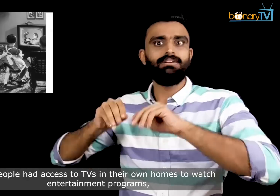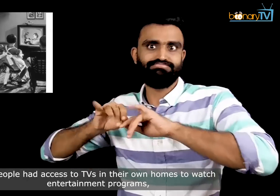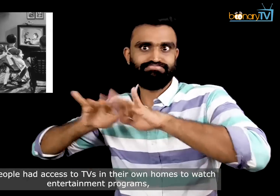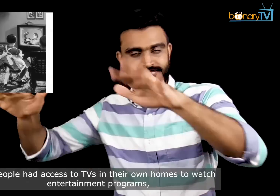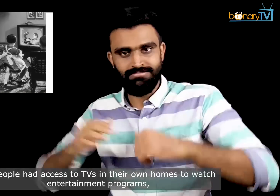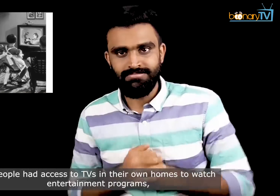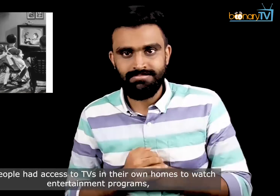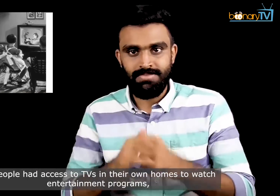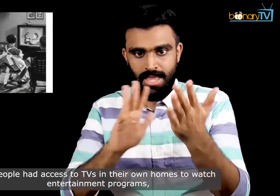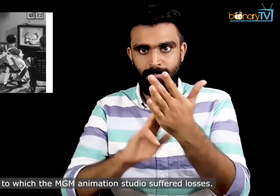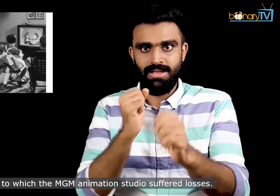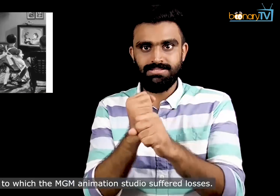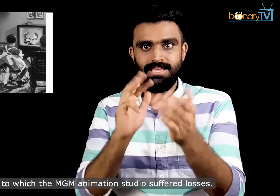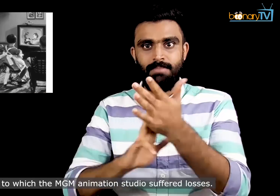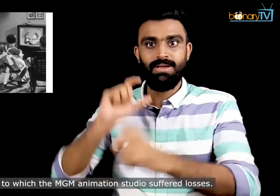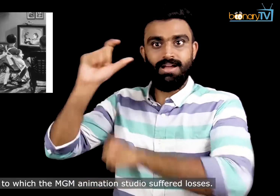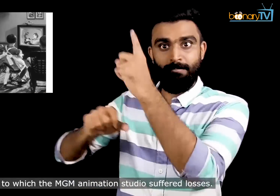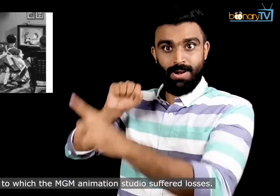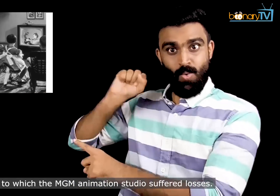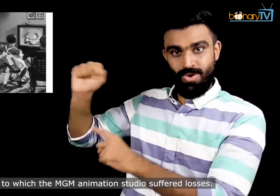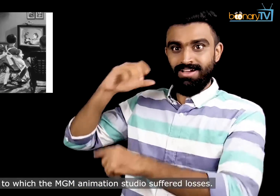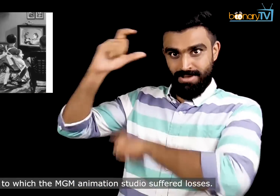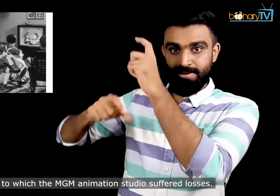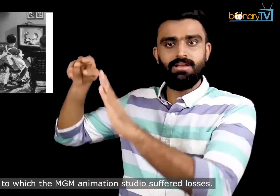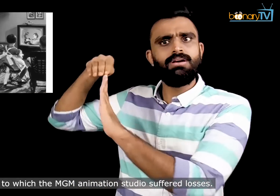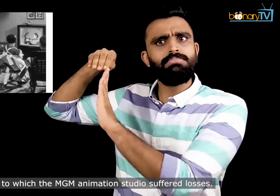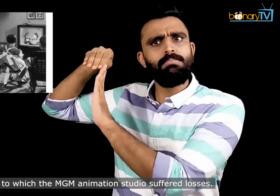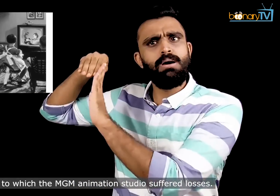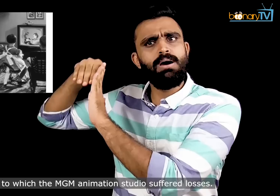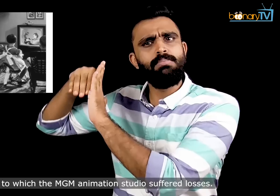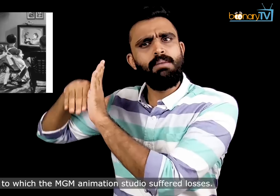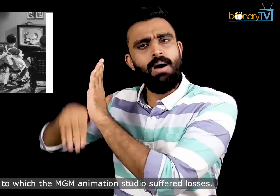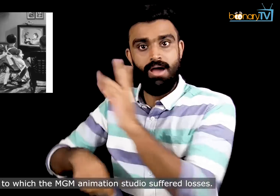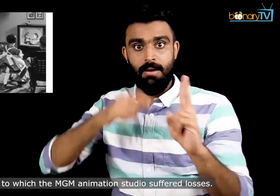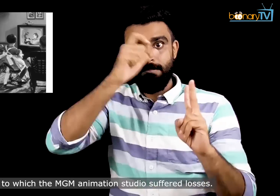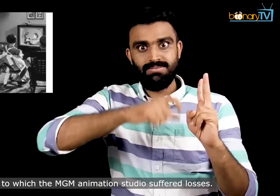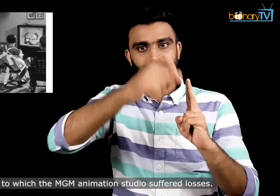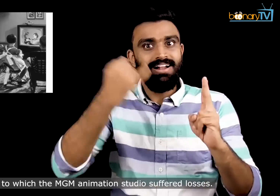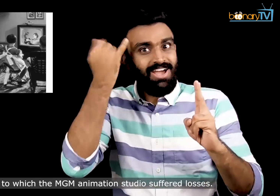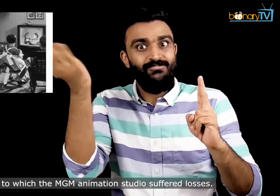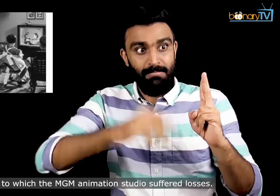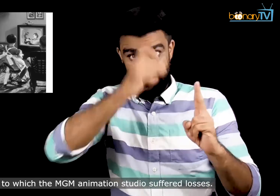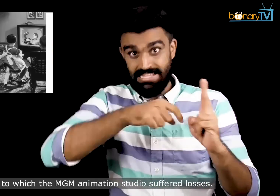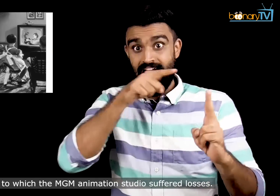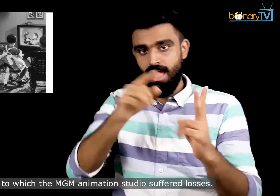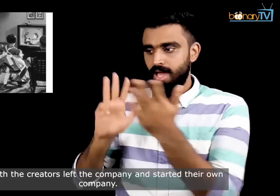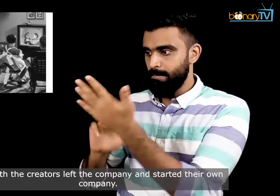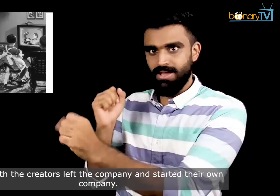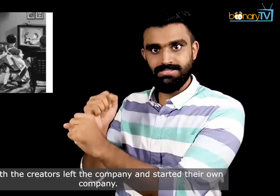entertainment programs, due to which the MGM Animation Studio suffered losses. So both